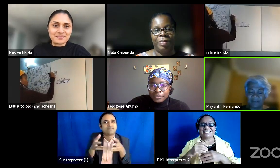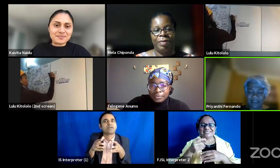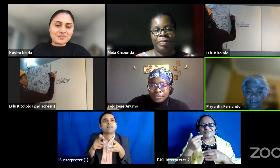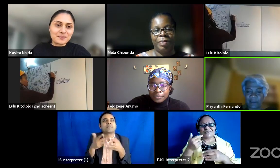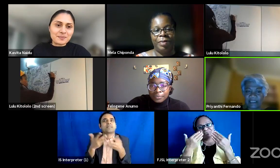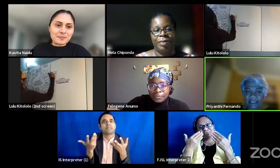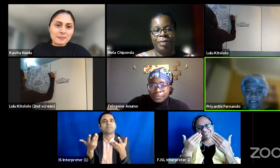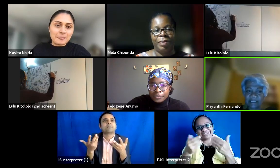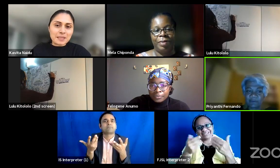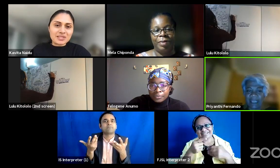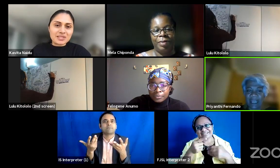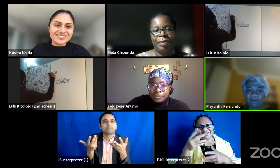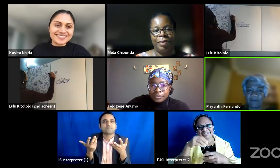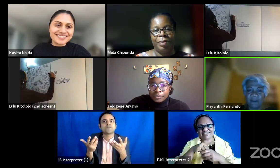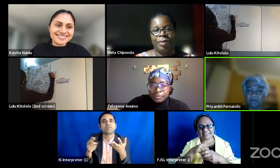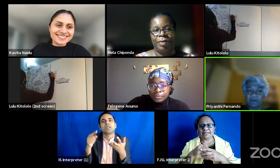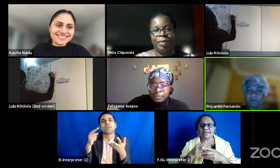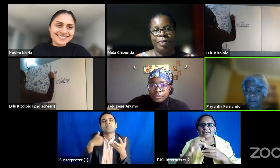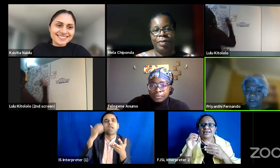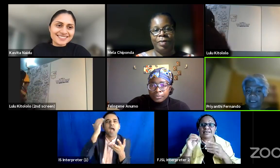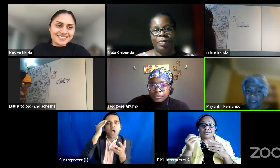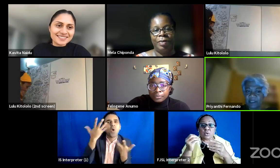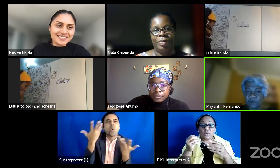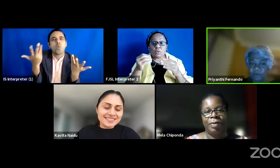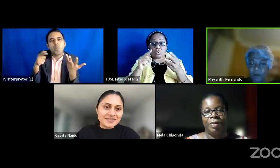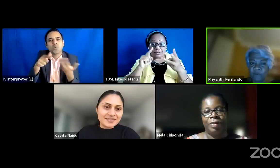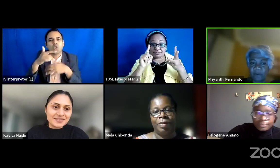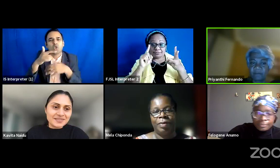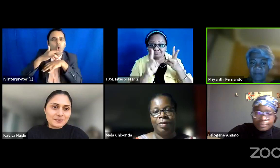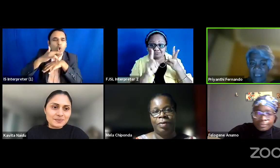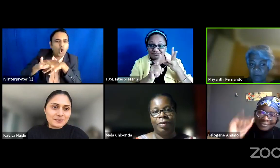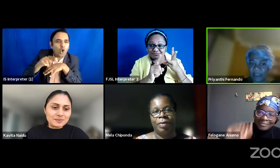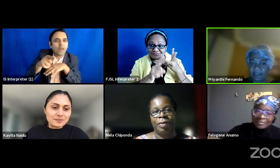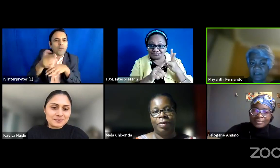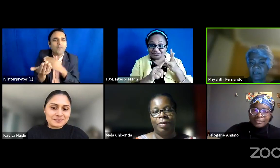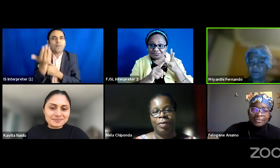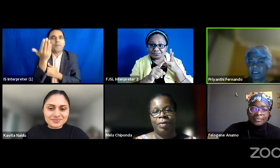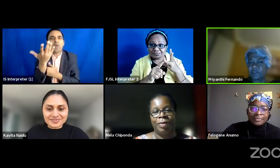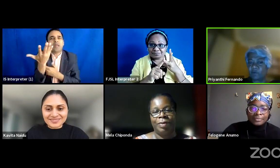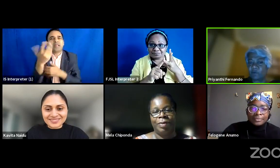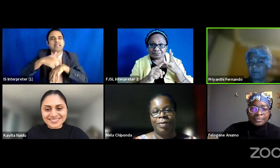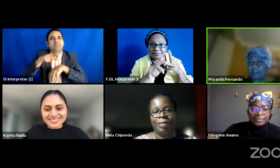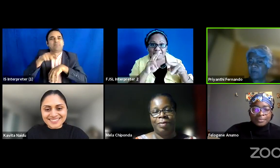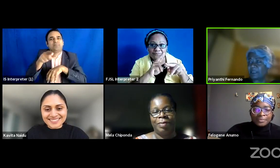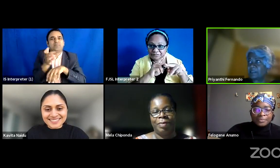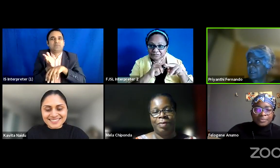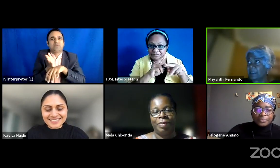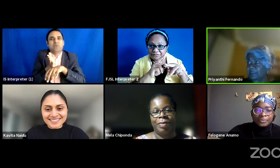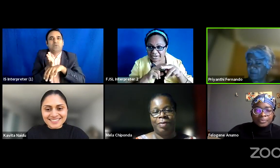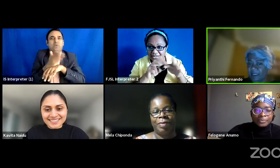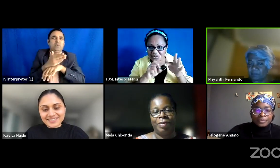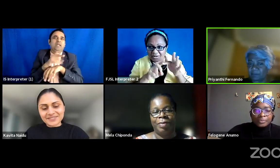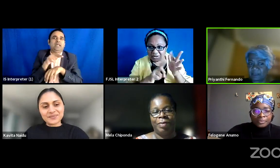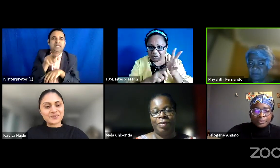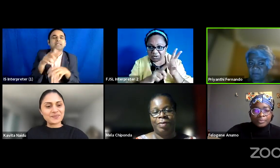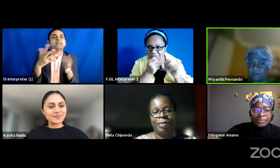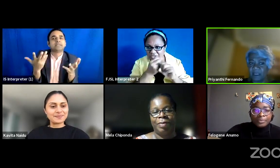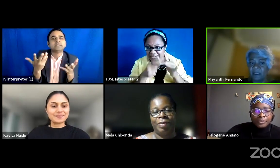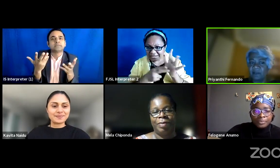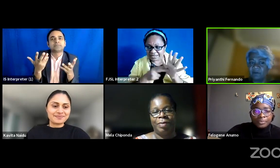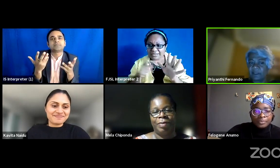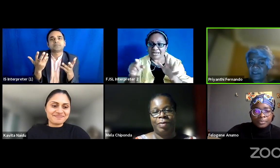and definitely not least, we have Felogene Anumo from AWID, the Association of Women's Rights and